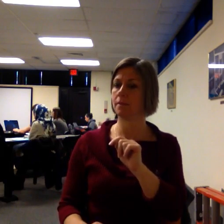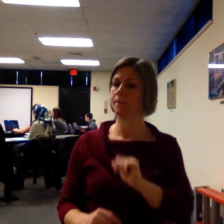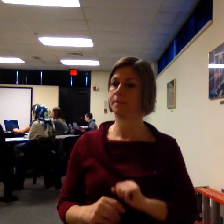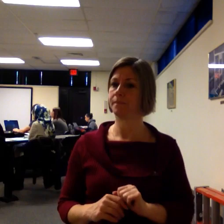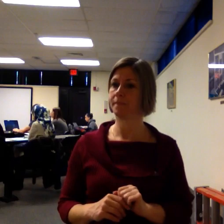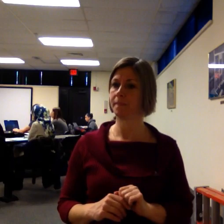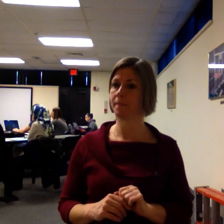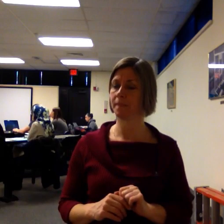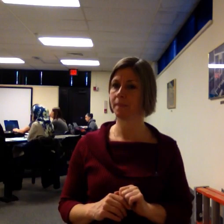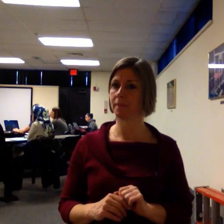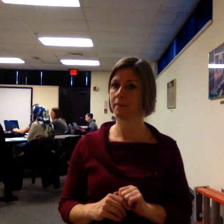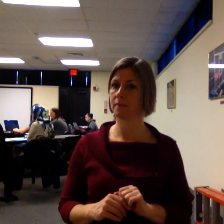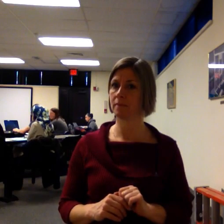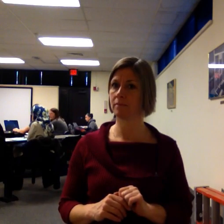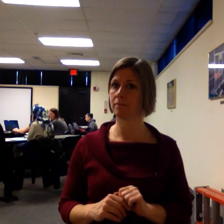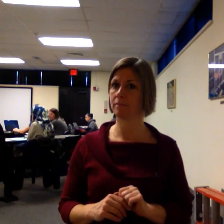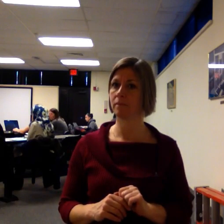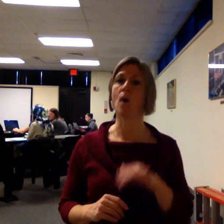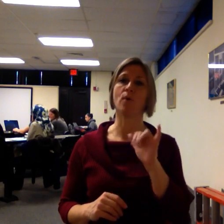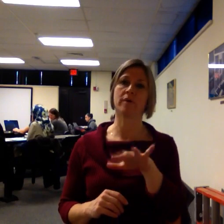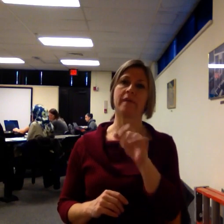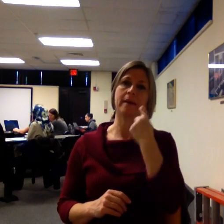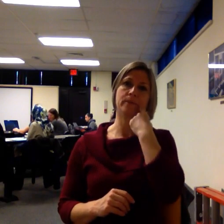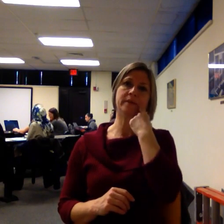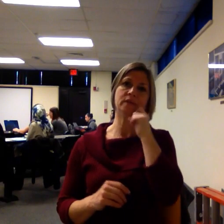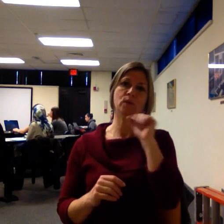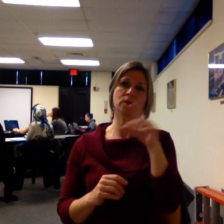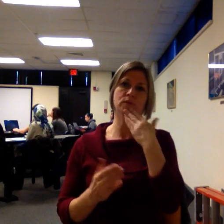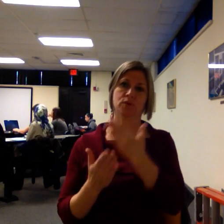Anything else? Remember when you're doing stockholder equity?